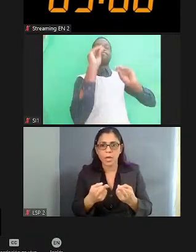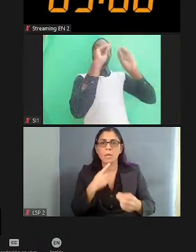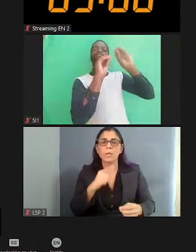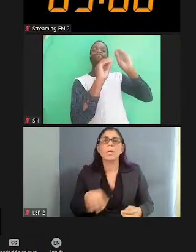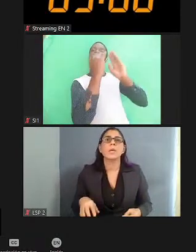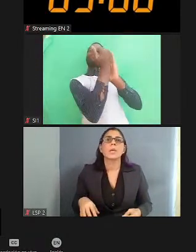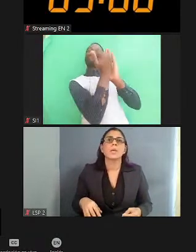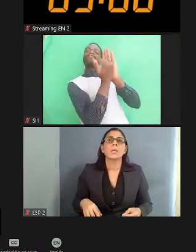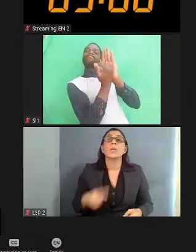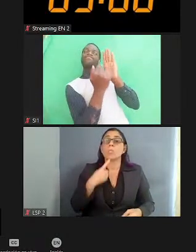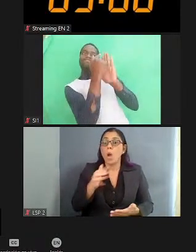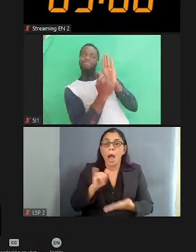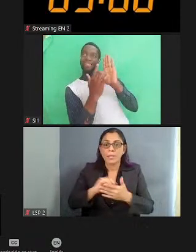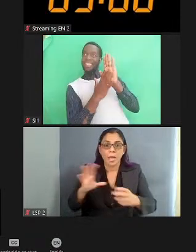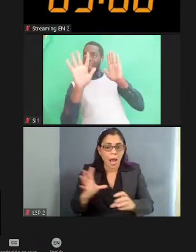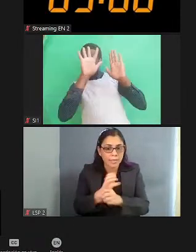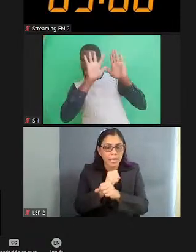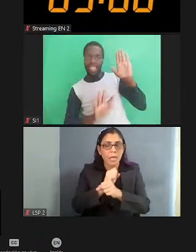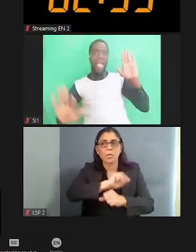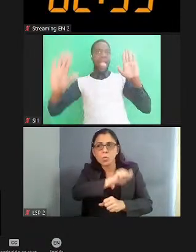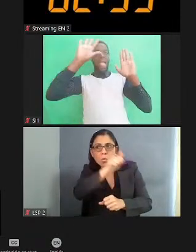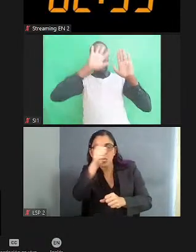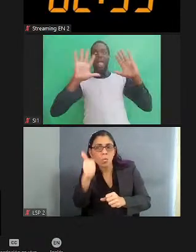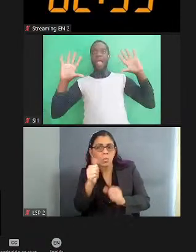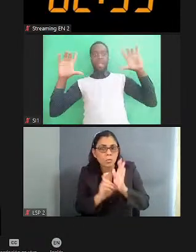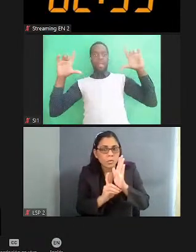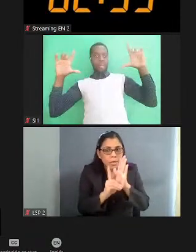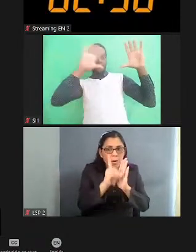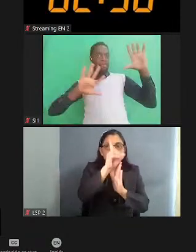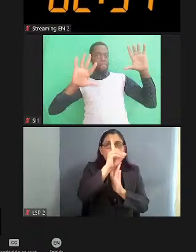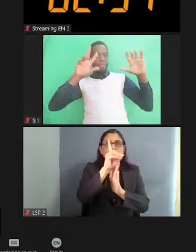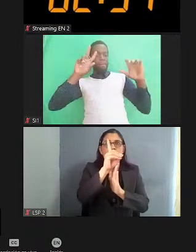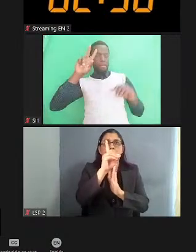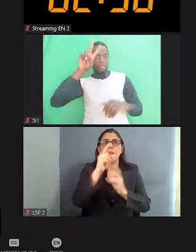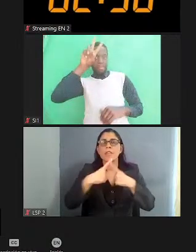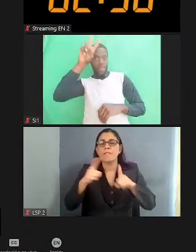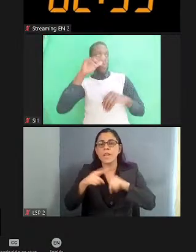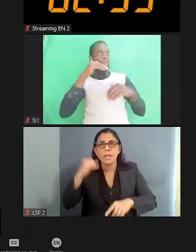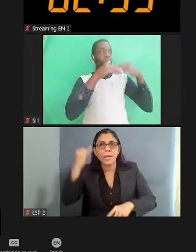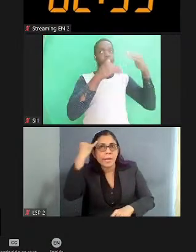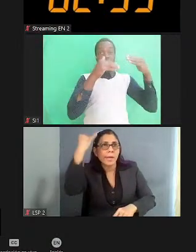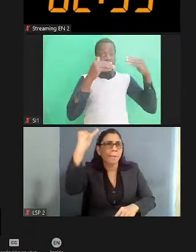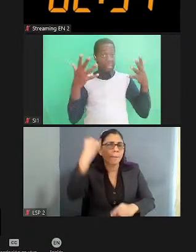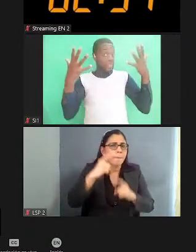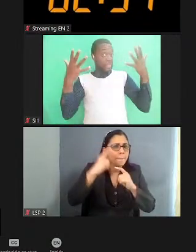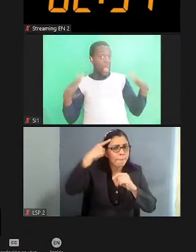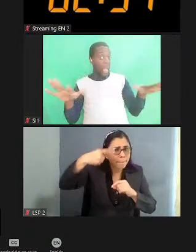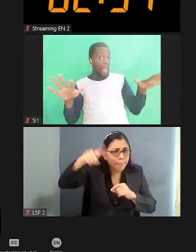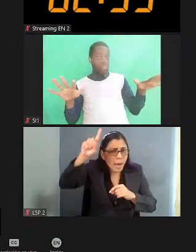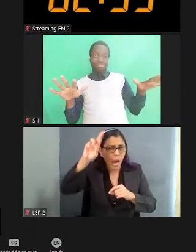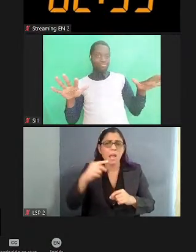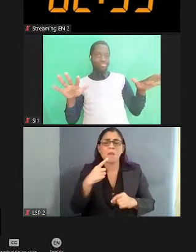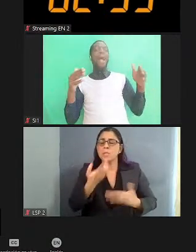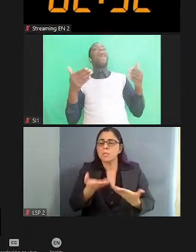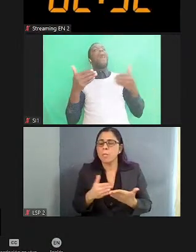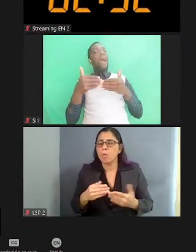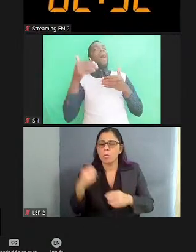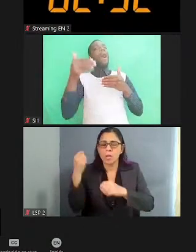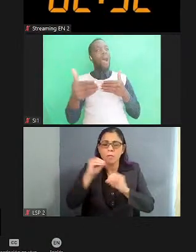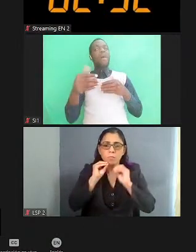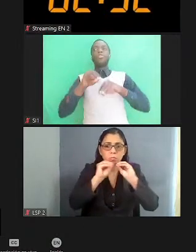of the national policy and we had to develop other strategies to be able to